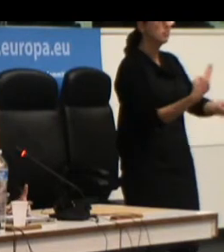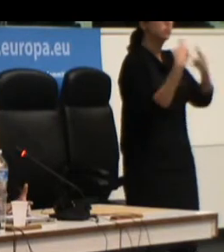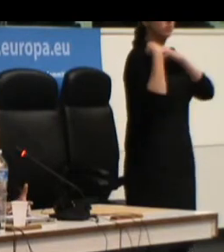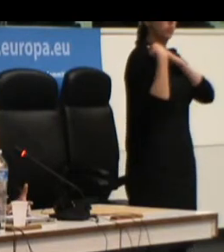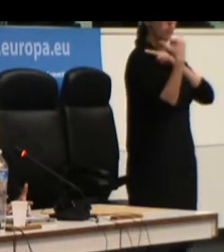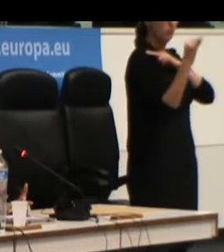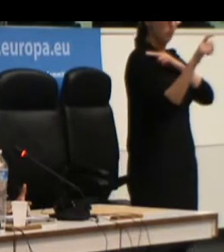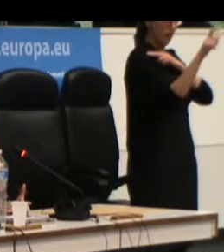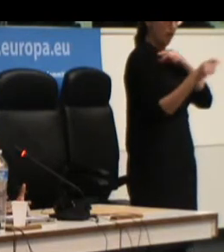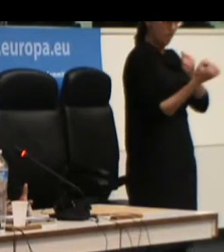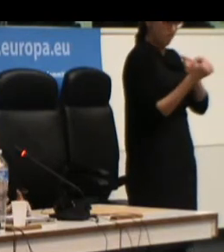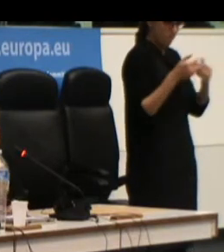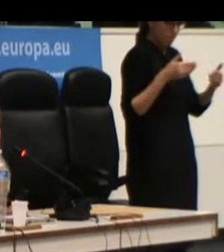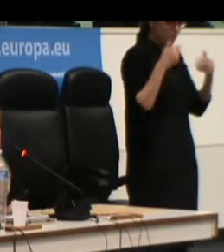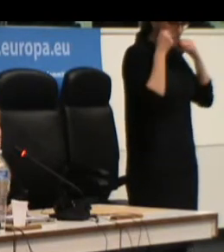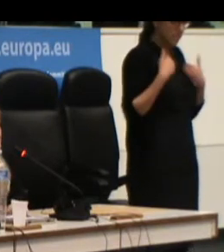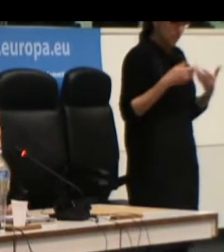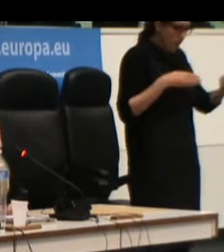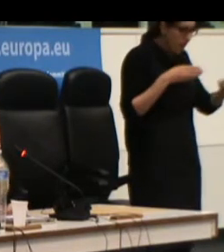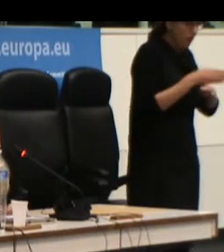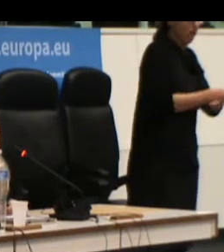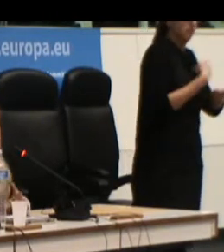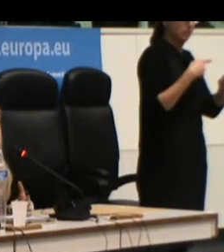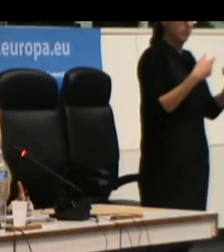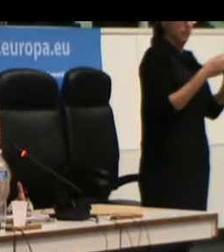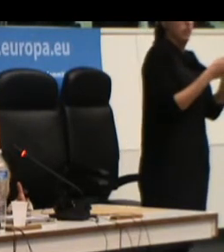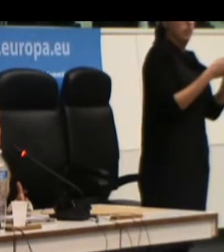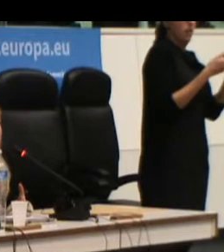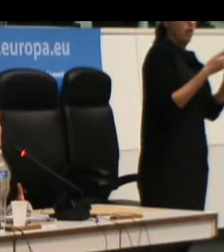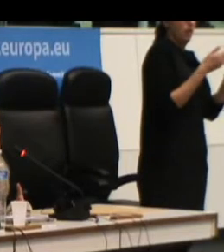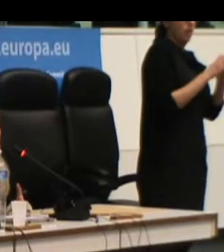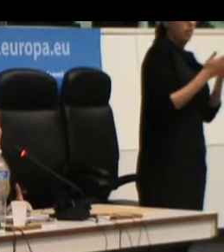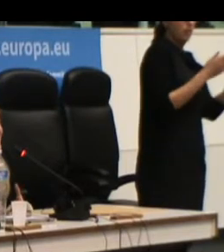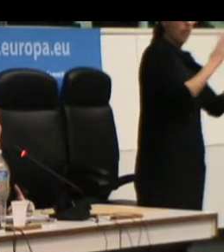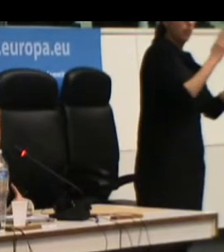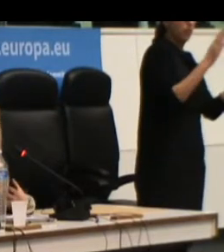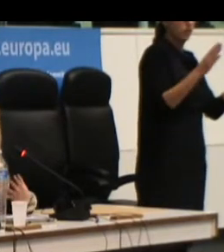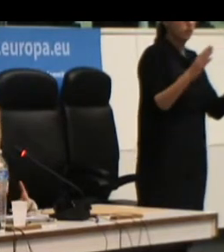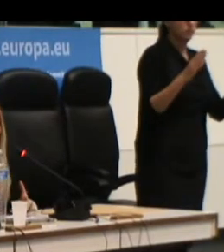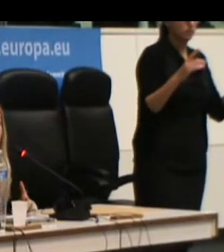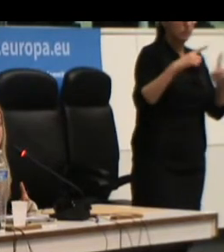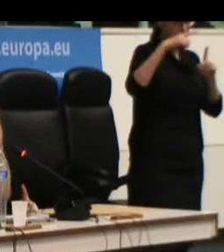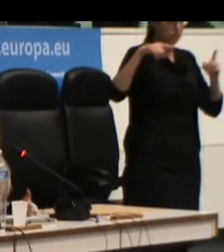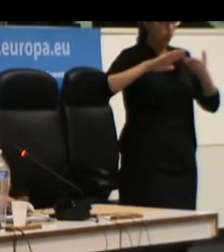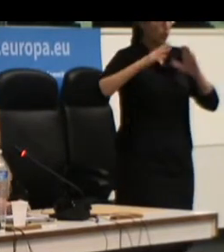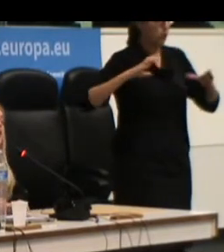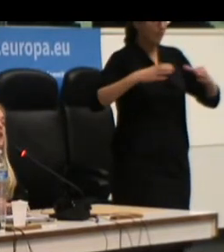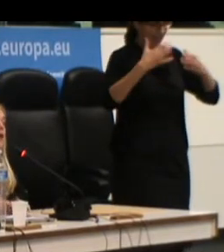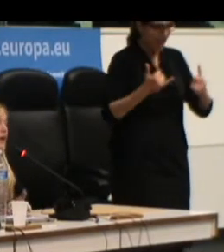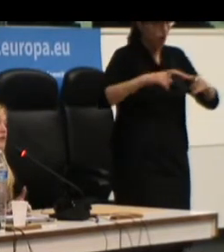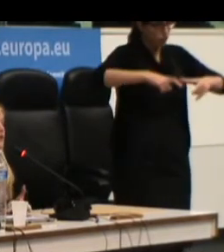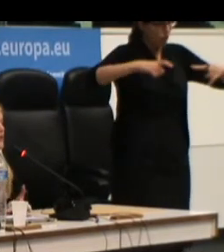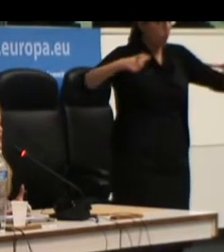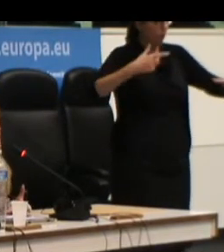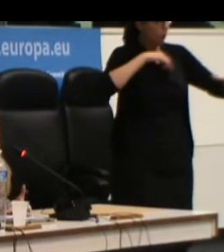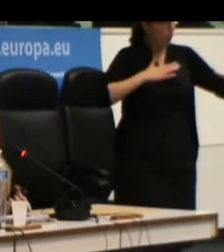able to visit a physical library, and also to provide library services for the digital community, which is really growing.